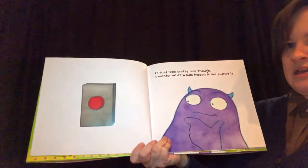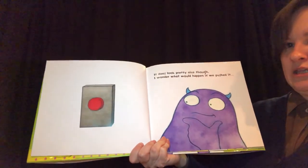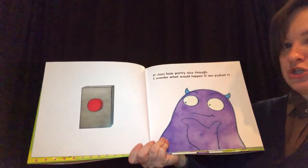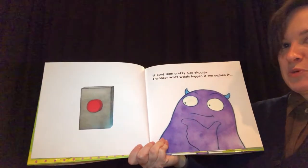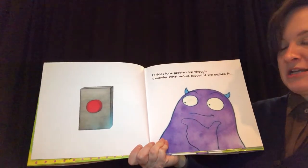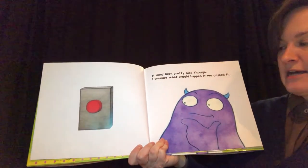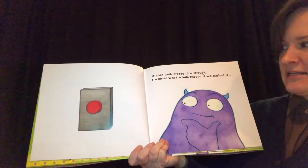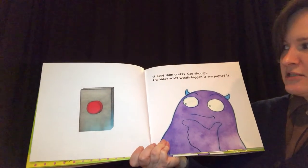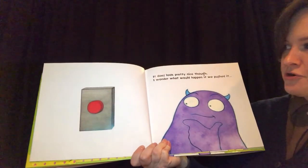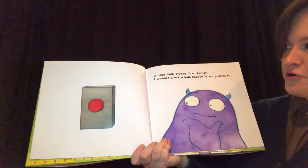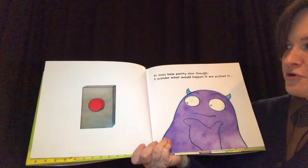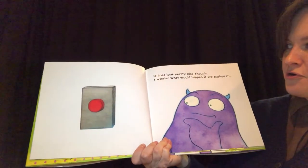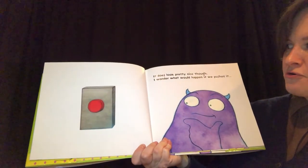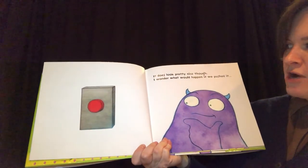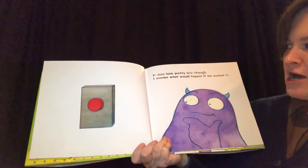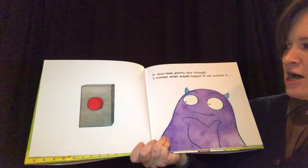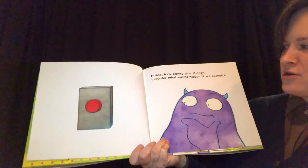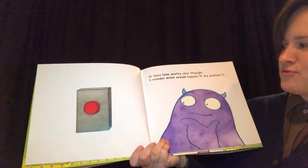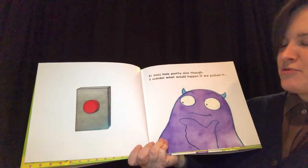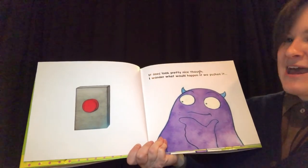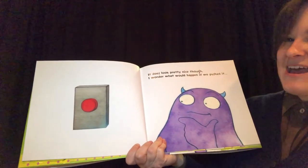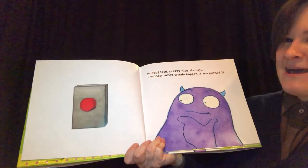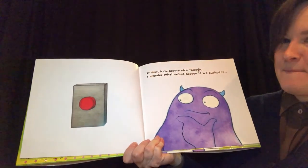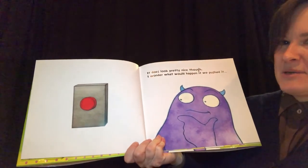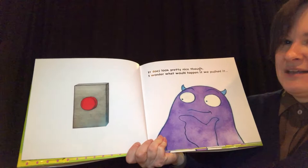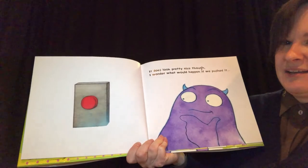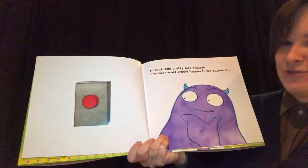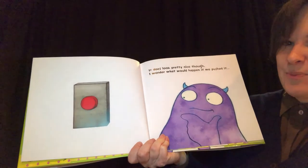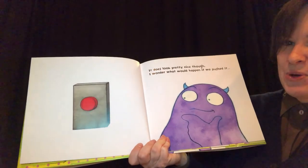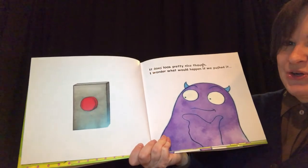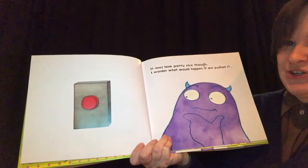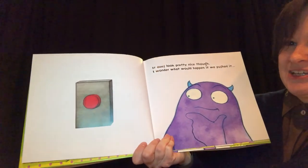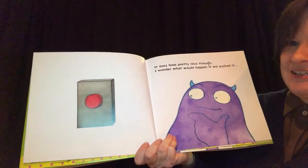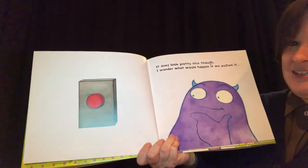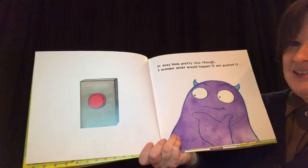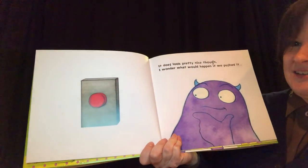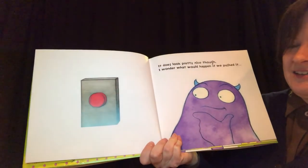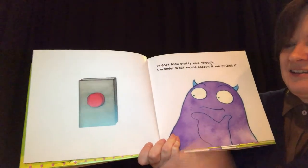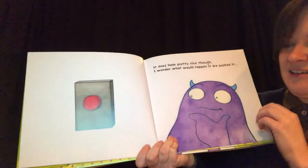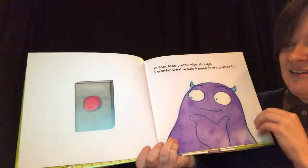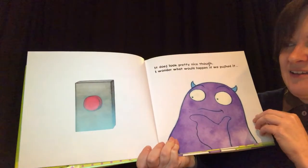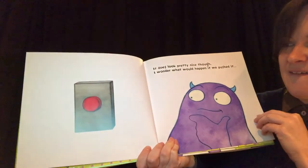It looks pretty nice though. I wonder what would happen if we pushed it.